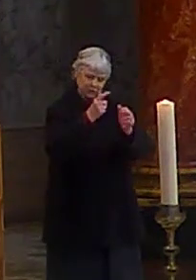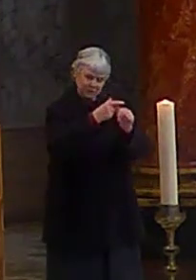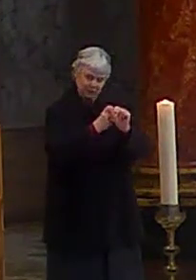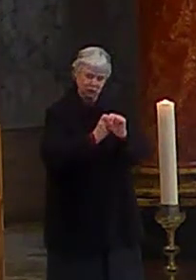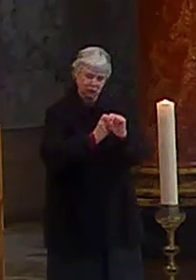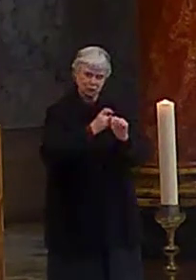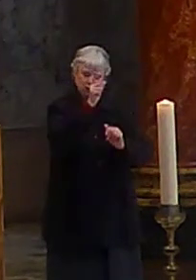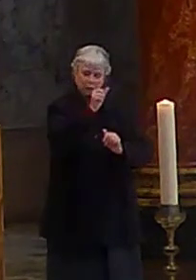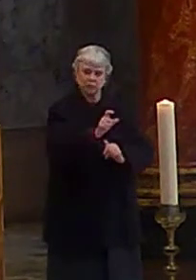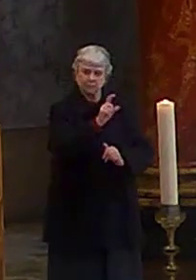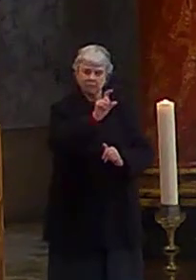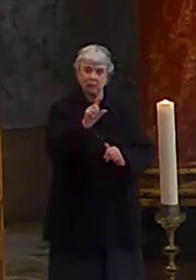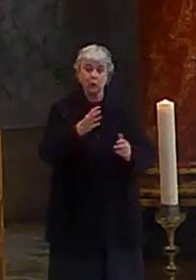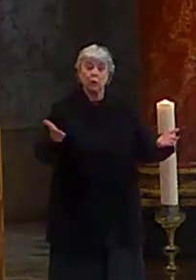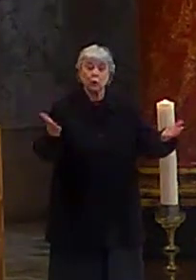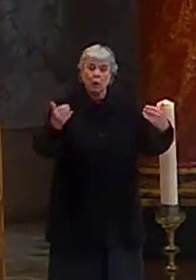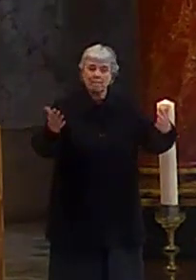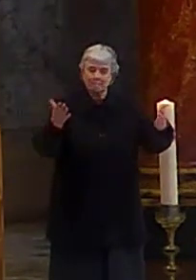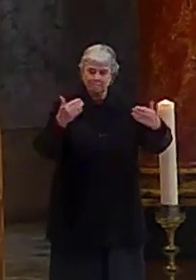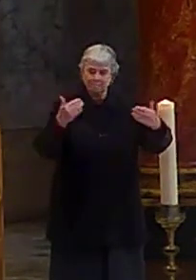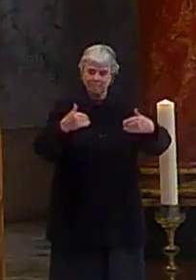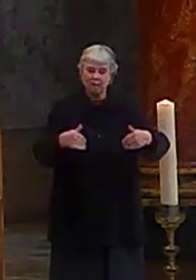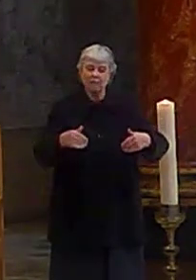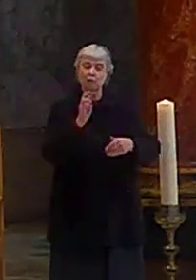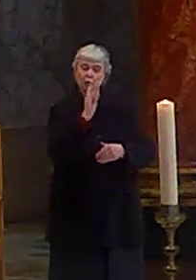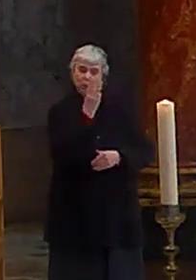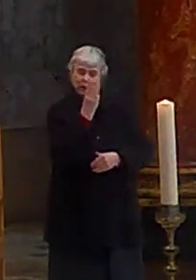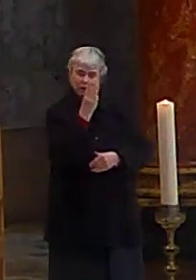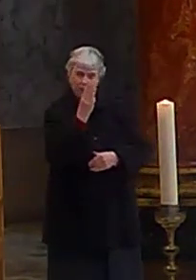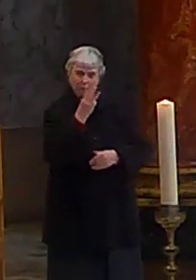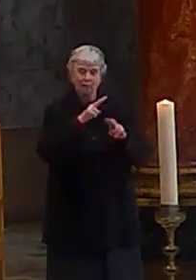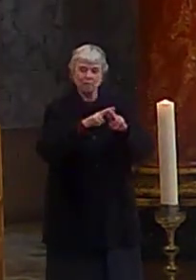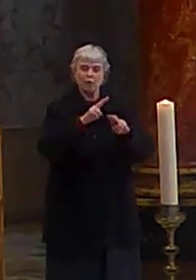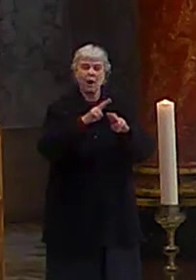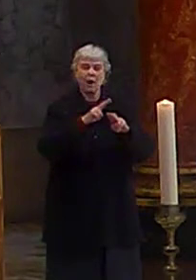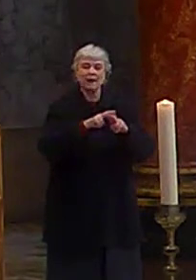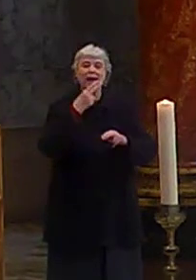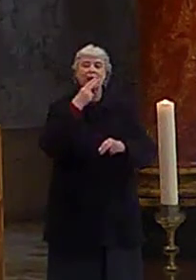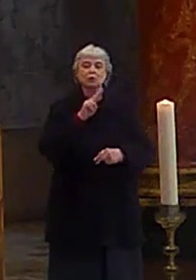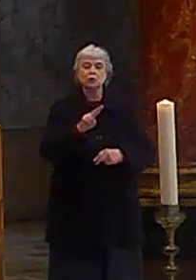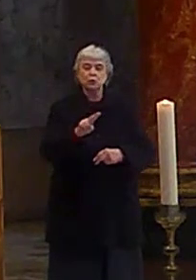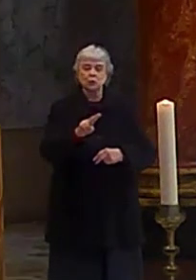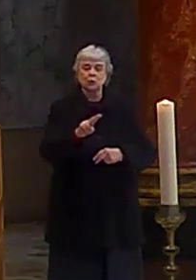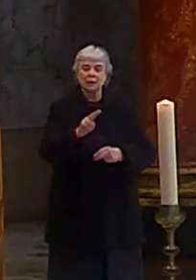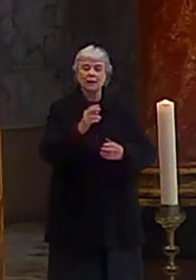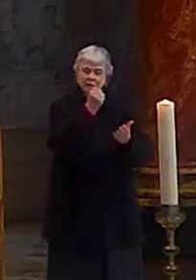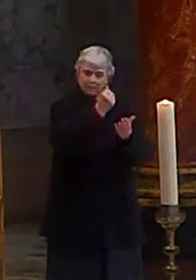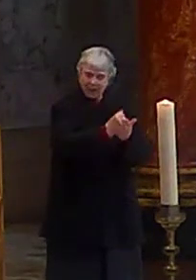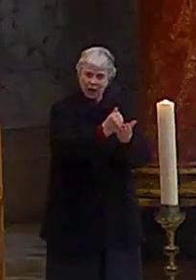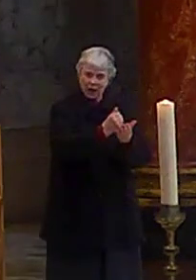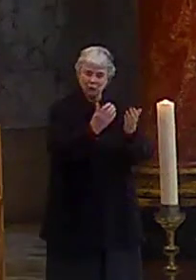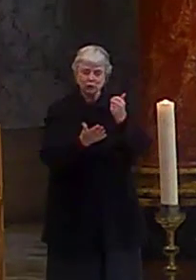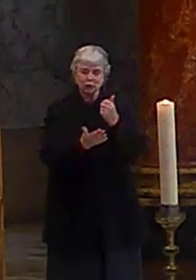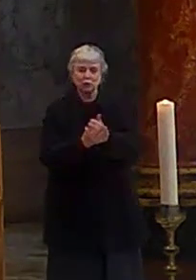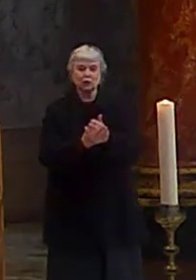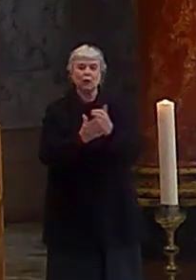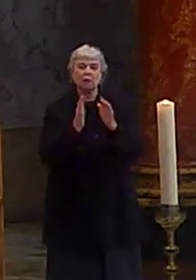friday afternoon three o'clock is the passion of jesus